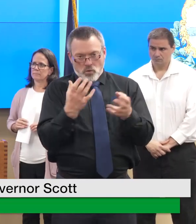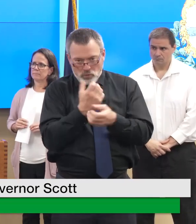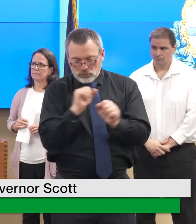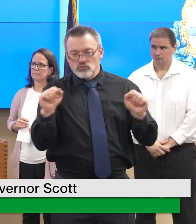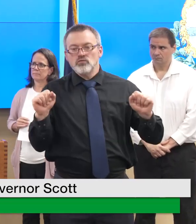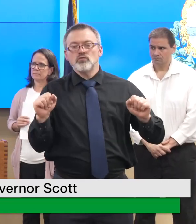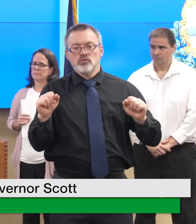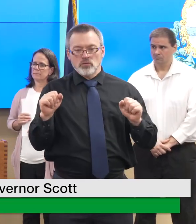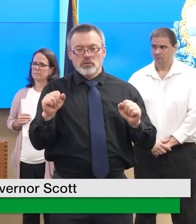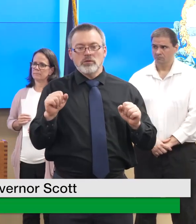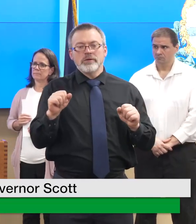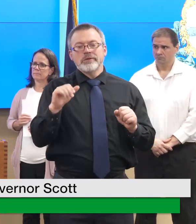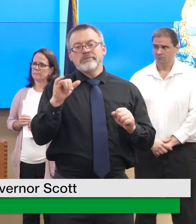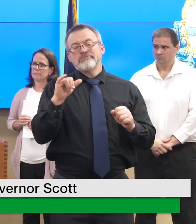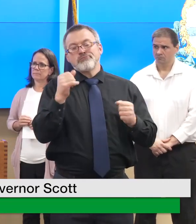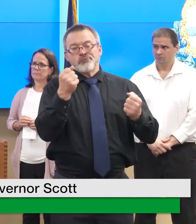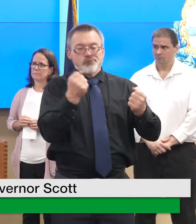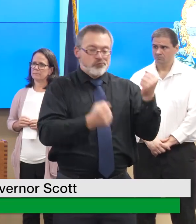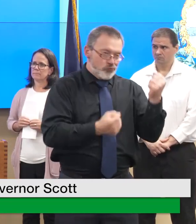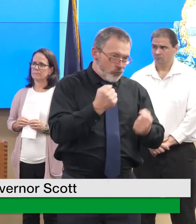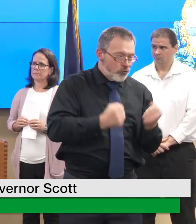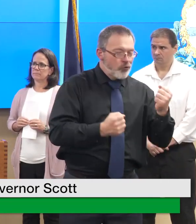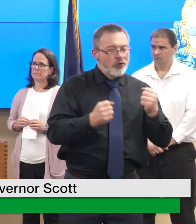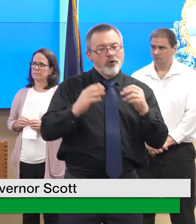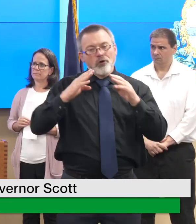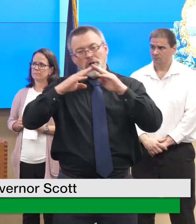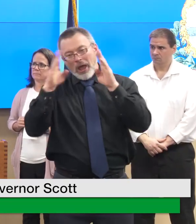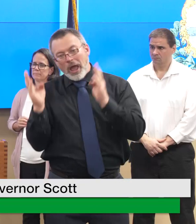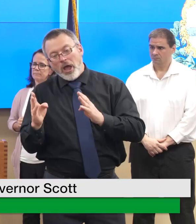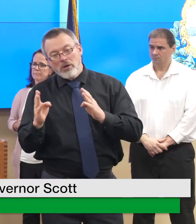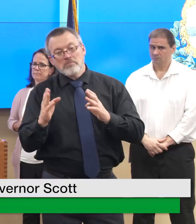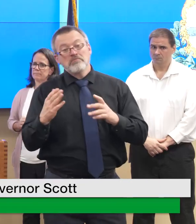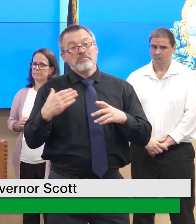car or out of a house, and then they did 15 evacuations.